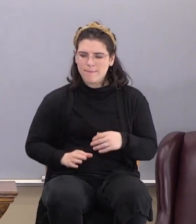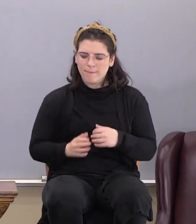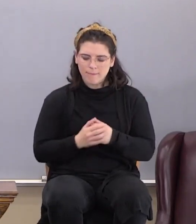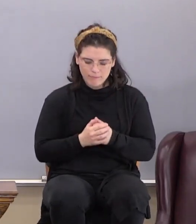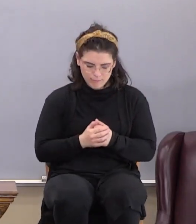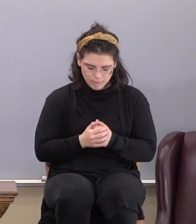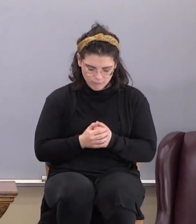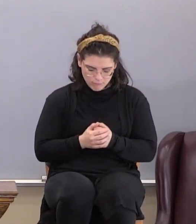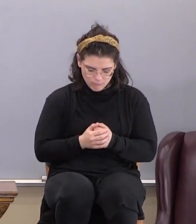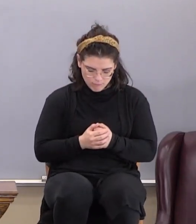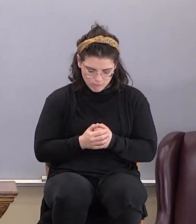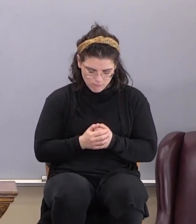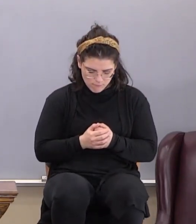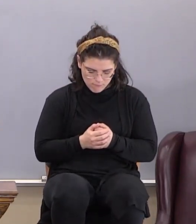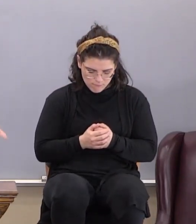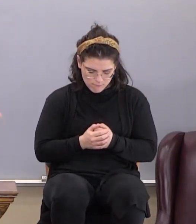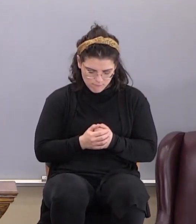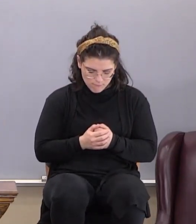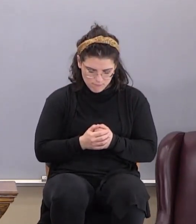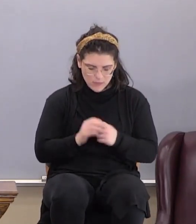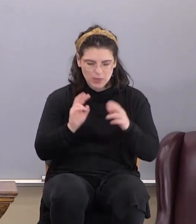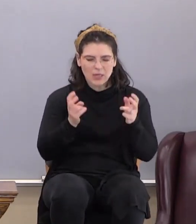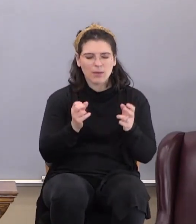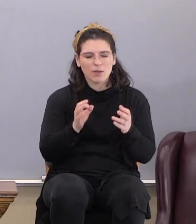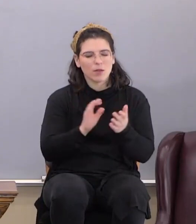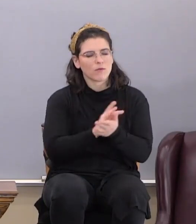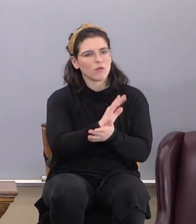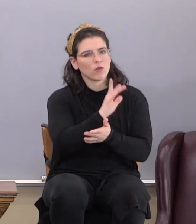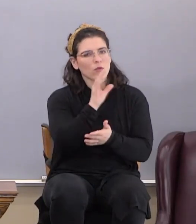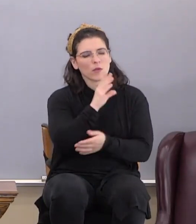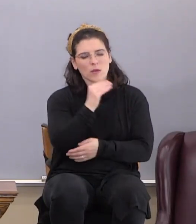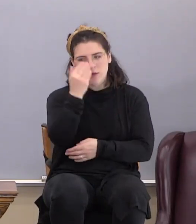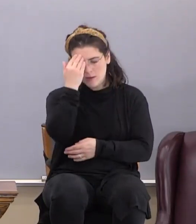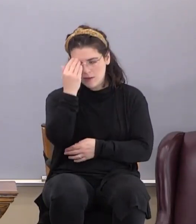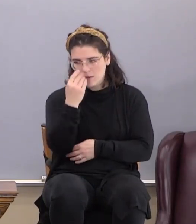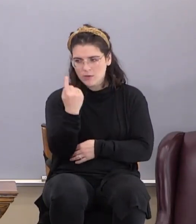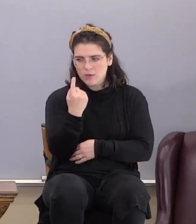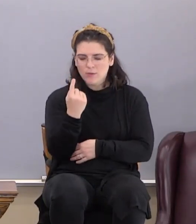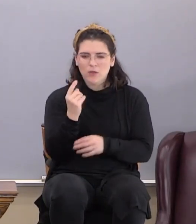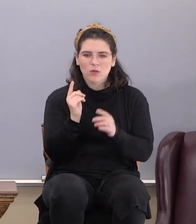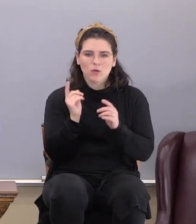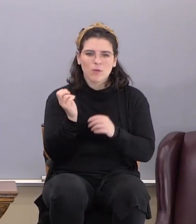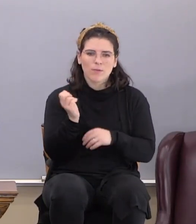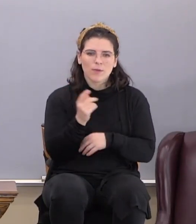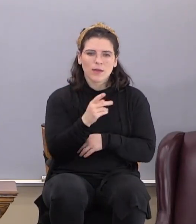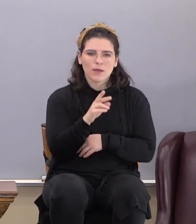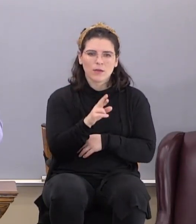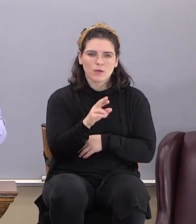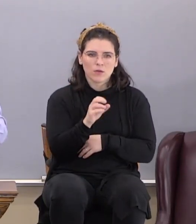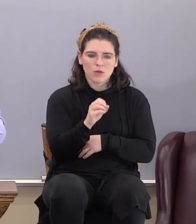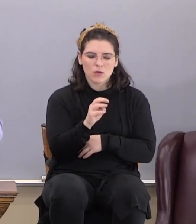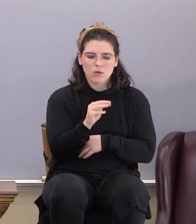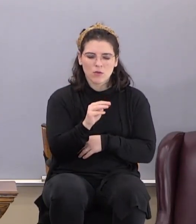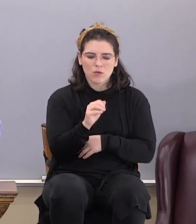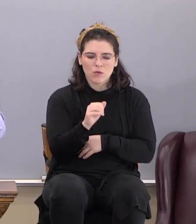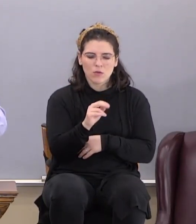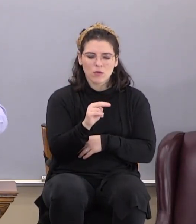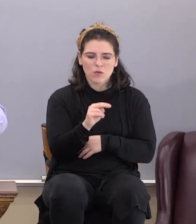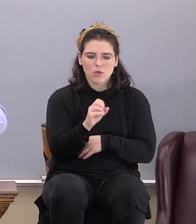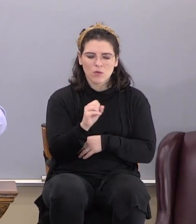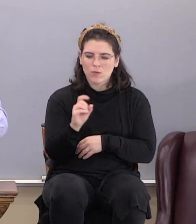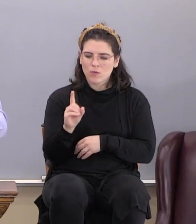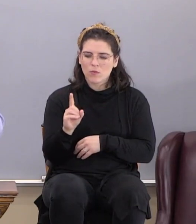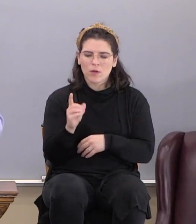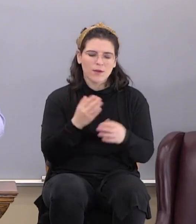The issue of glory and the issue of knowledge. This is something, go back to Romans chapter 1, over and over again.